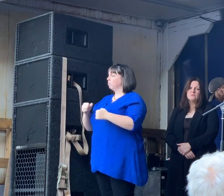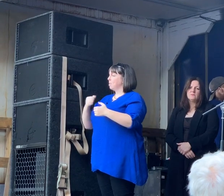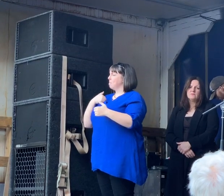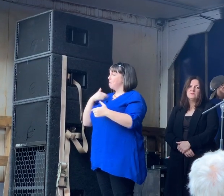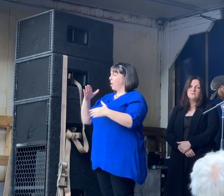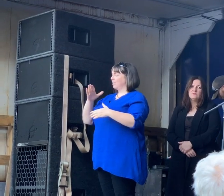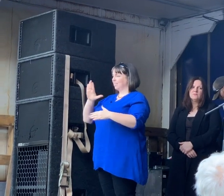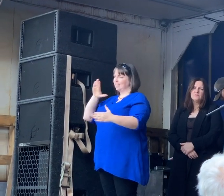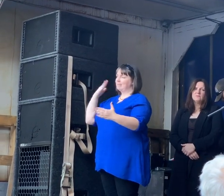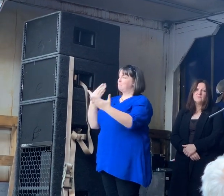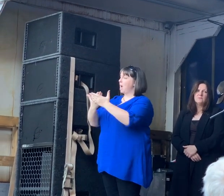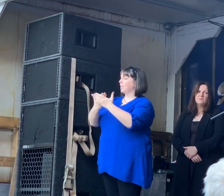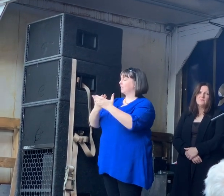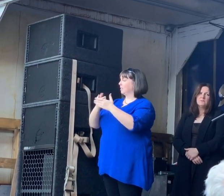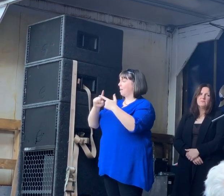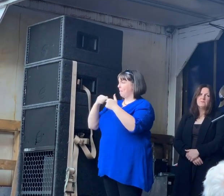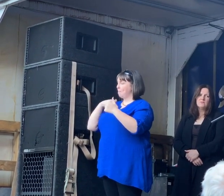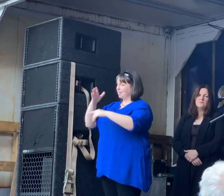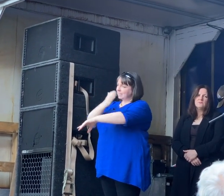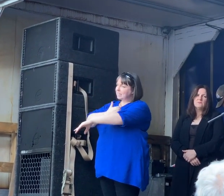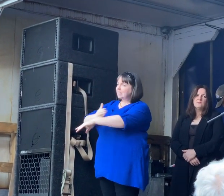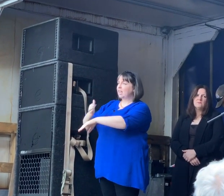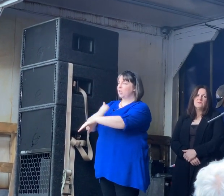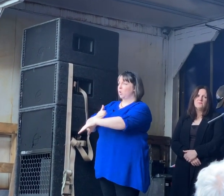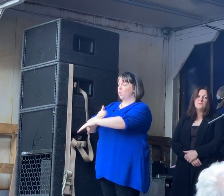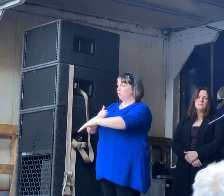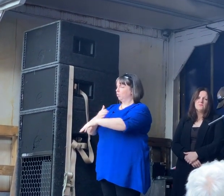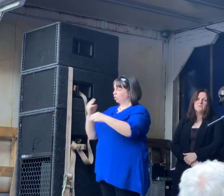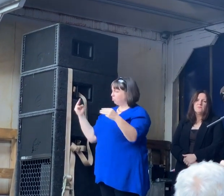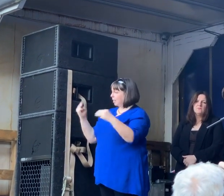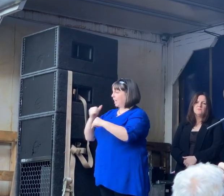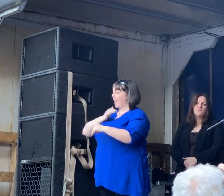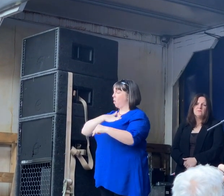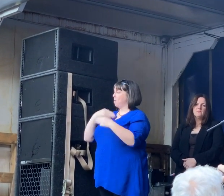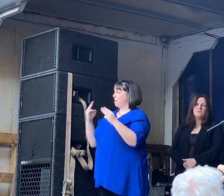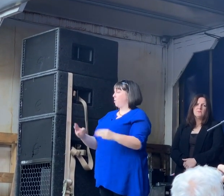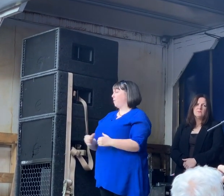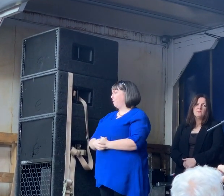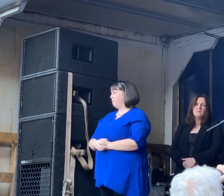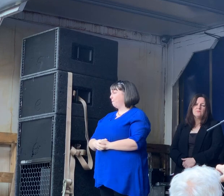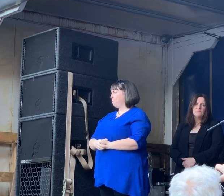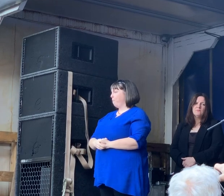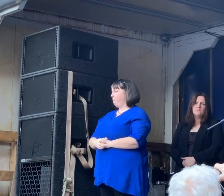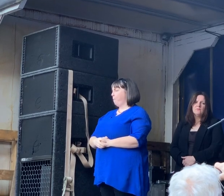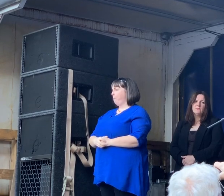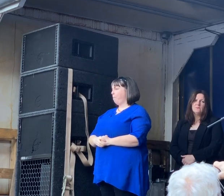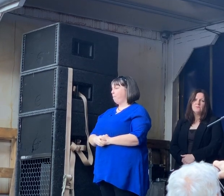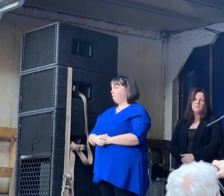must be demanded, and one that must continue to be protected.